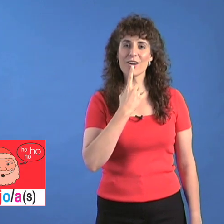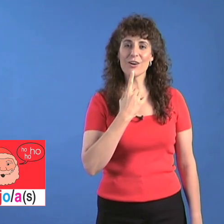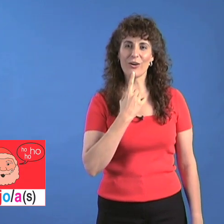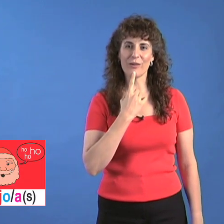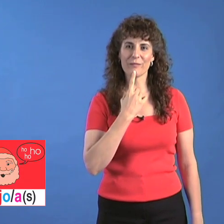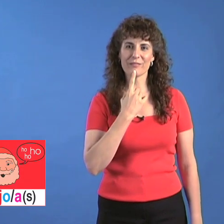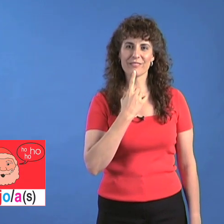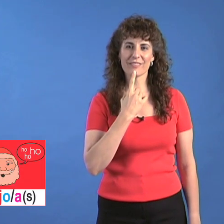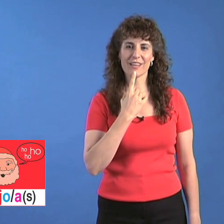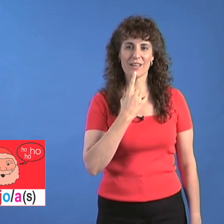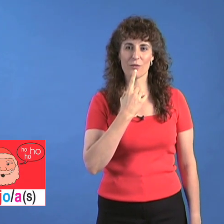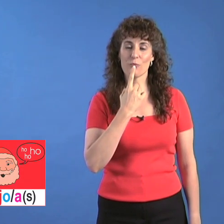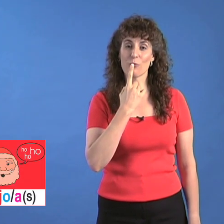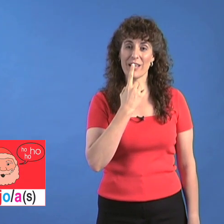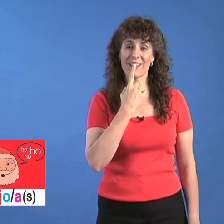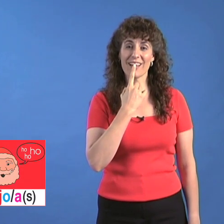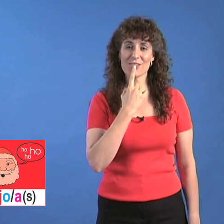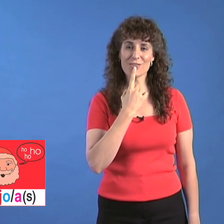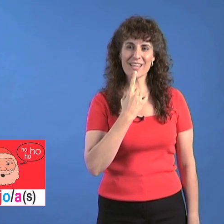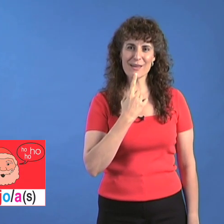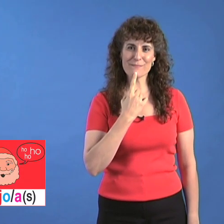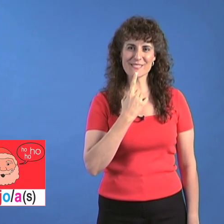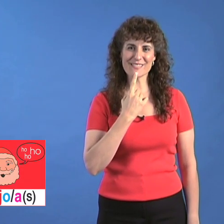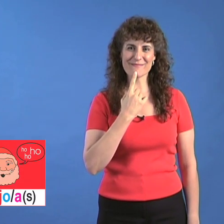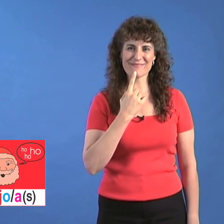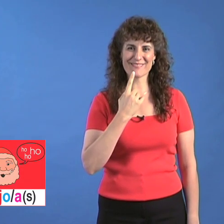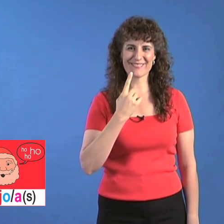Rojo, red like your lips.